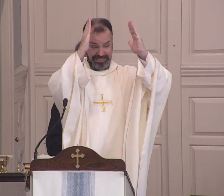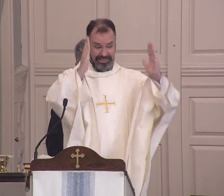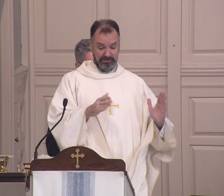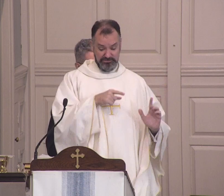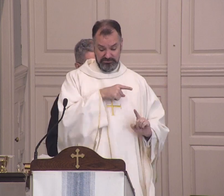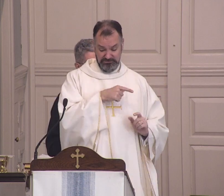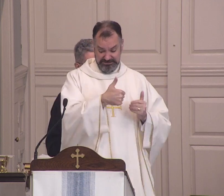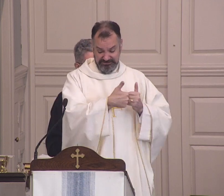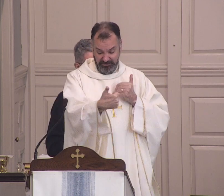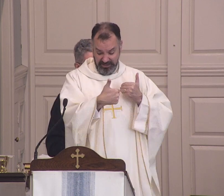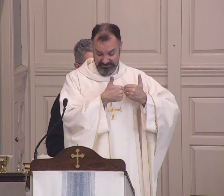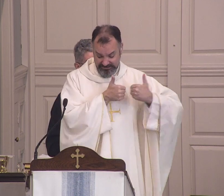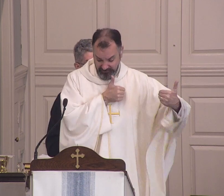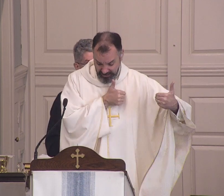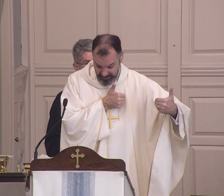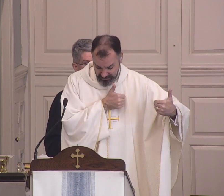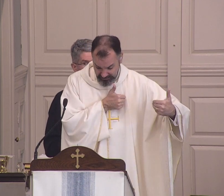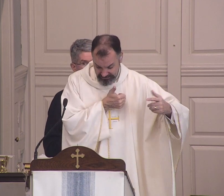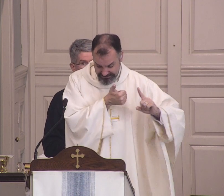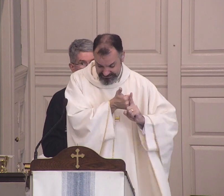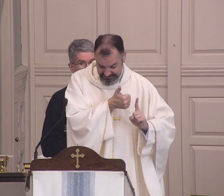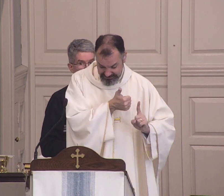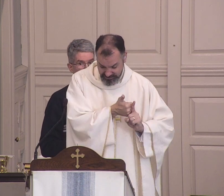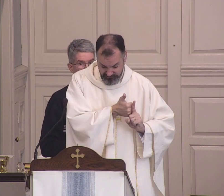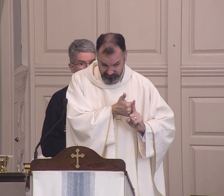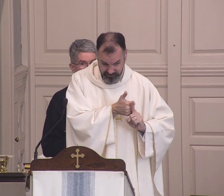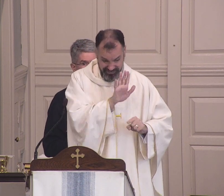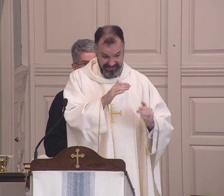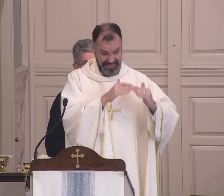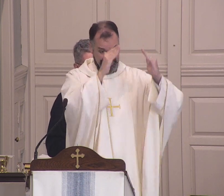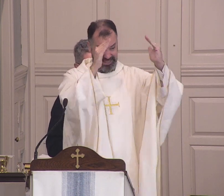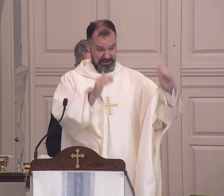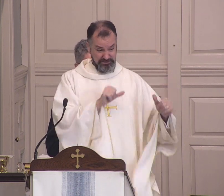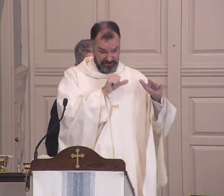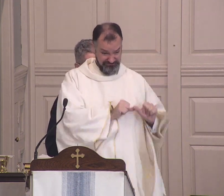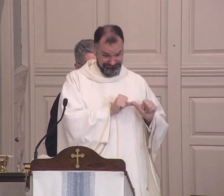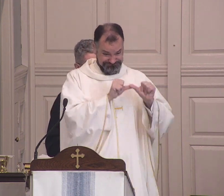And if a house is divided against itself,